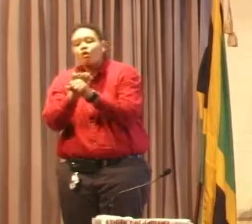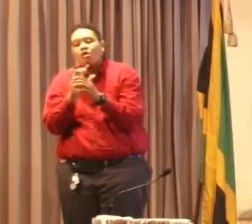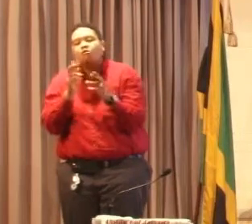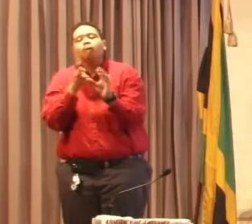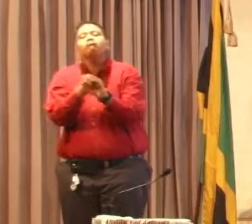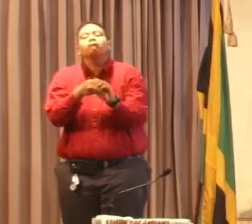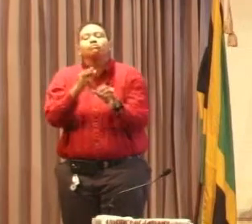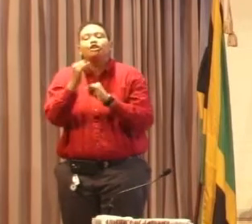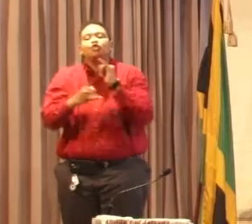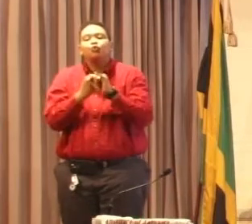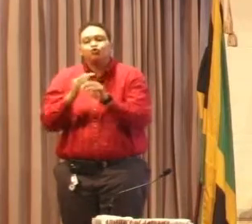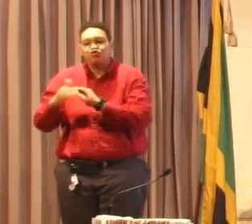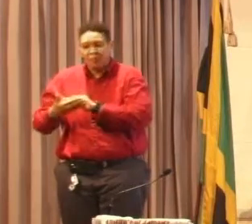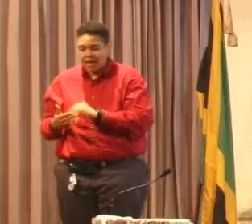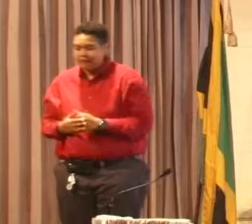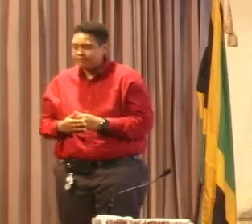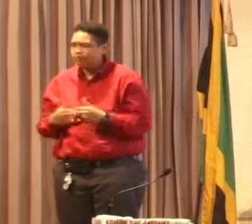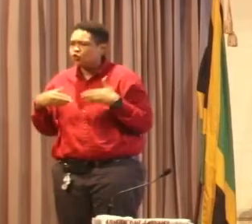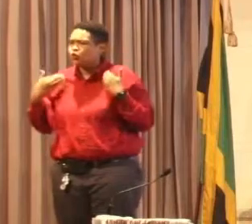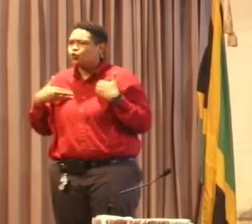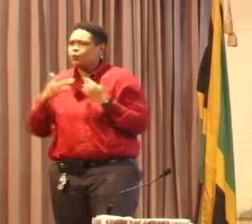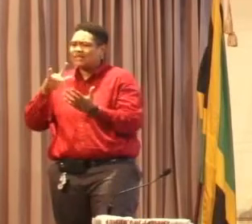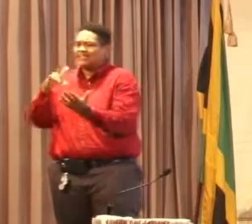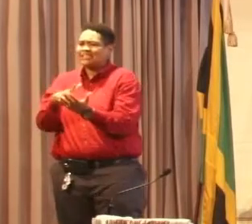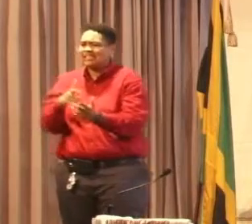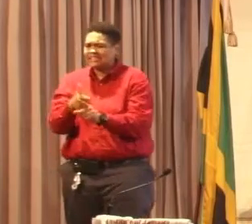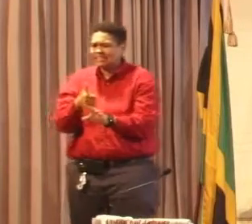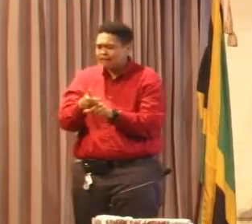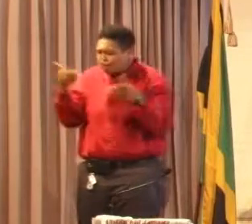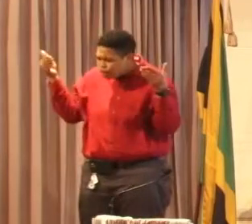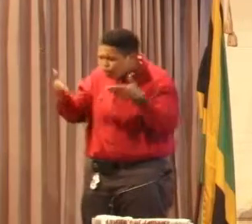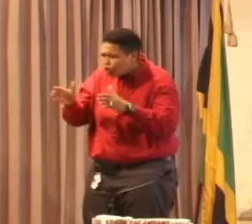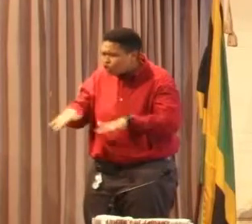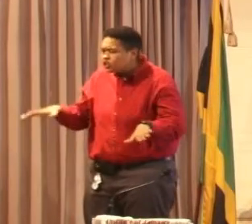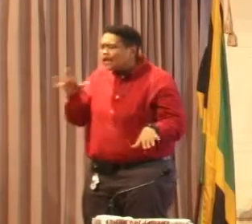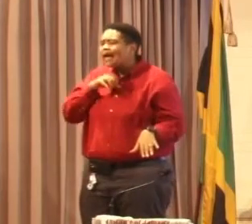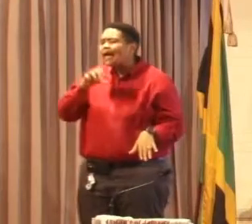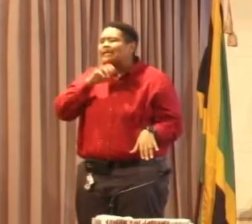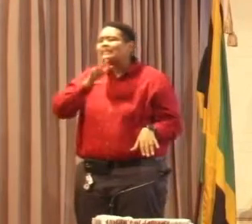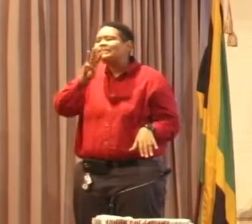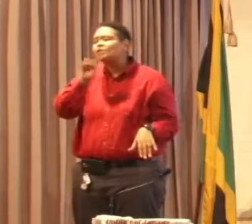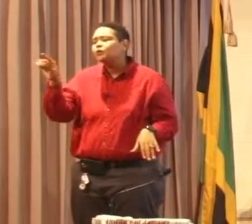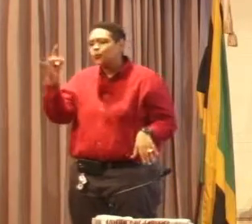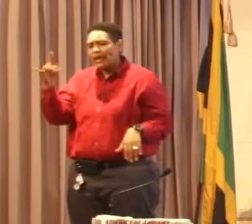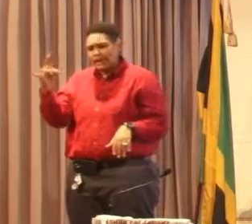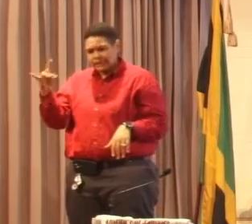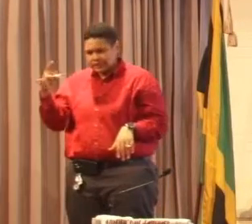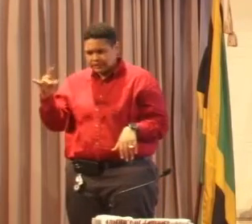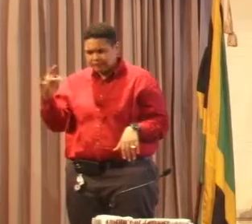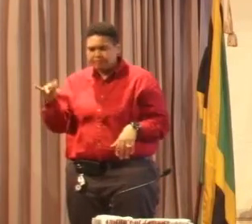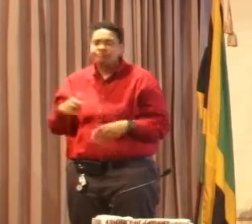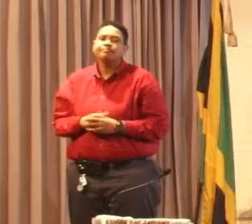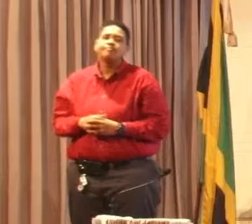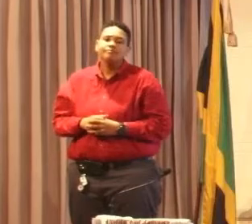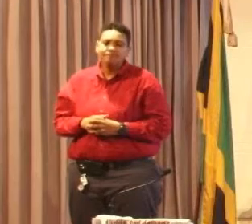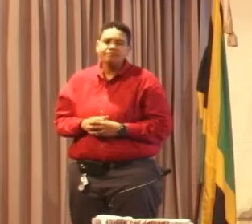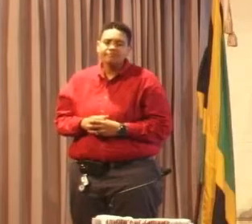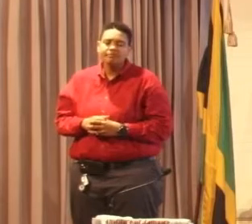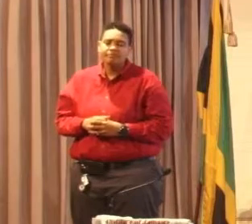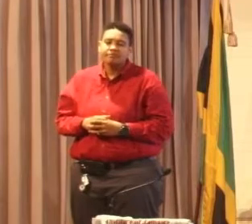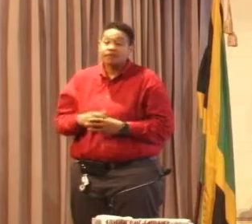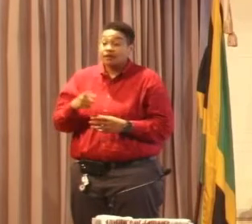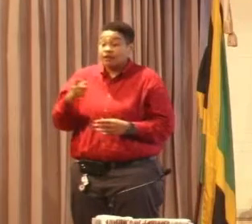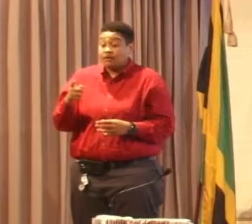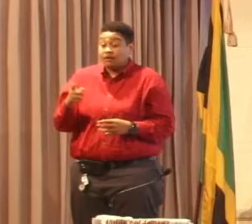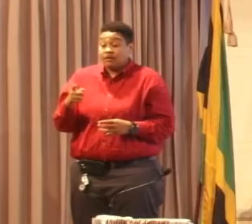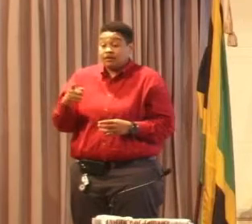Jamaica. The junior centers mainly cater to children ages 6 to 18 years, and these